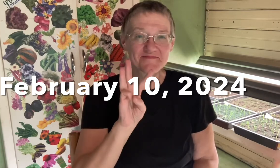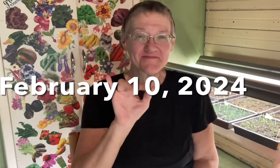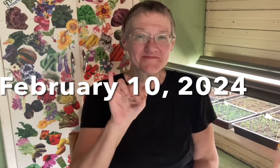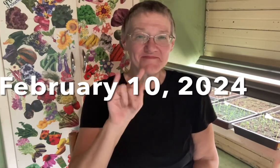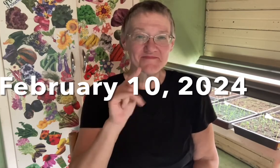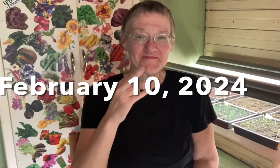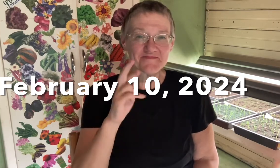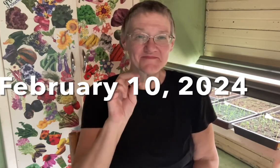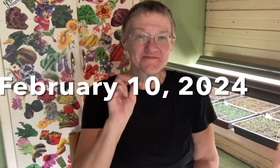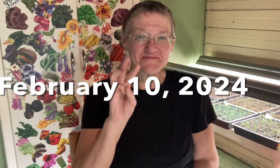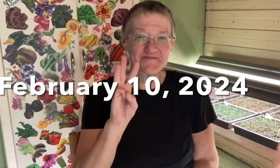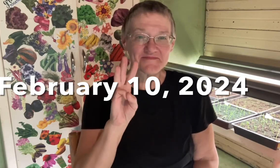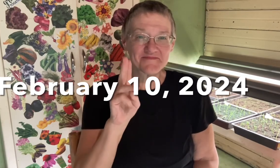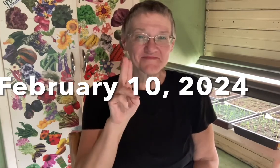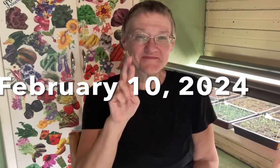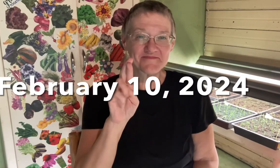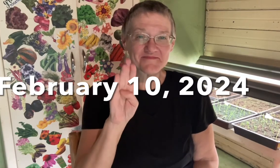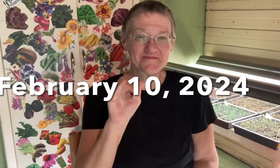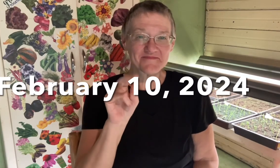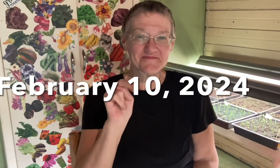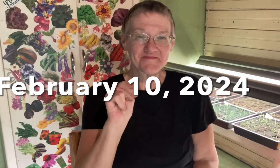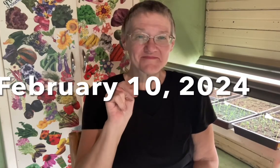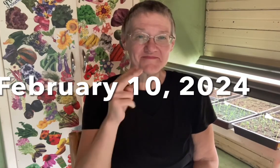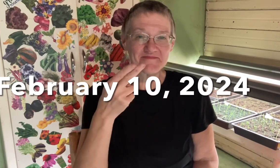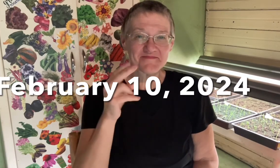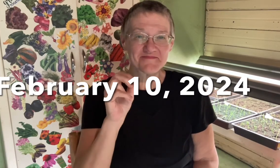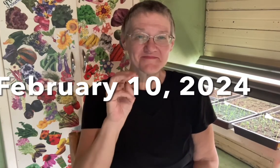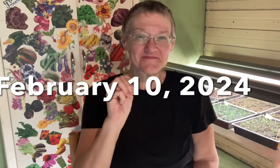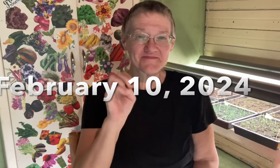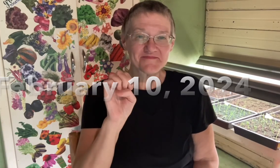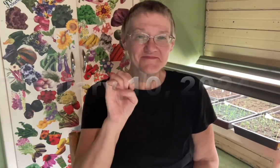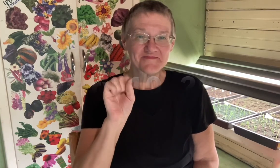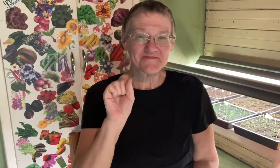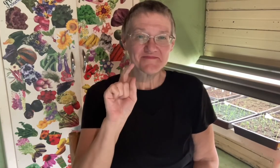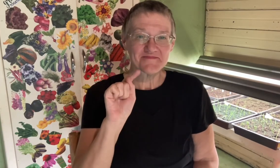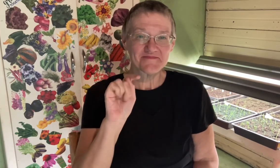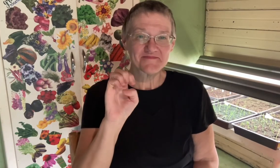to Withrow Urban Homestead.